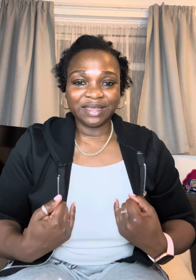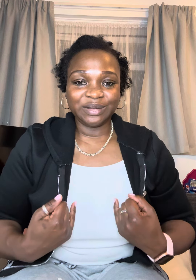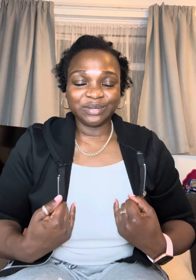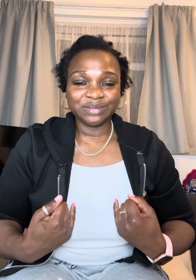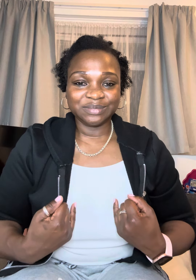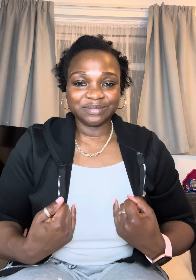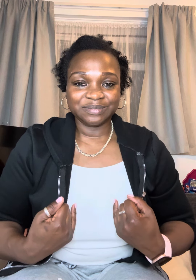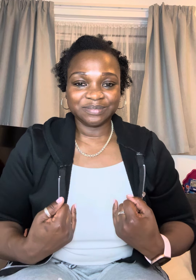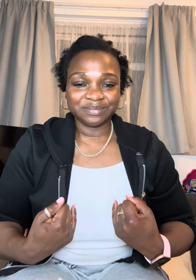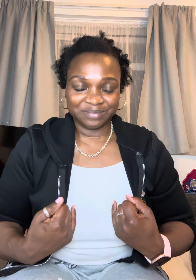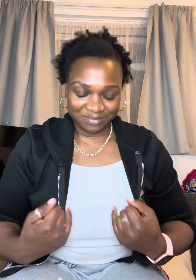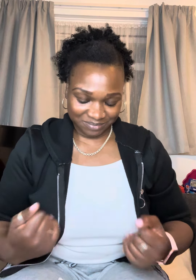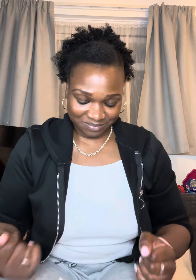ill,